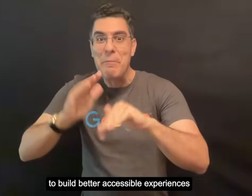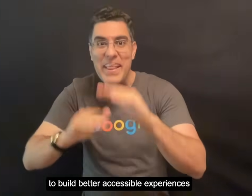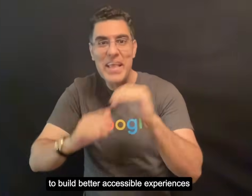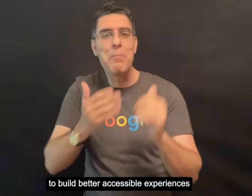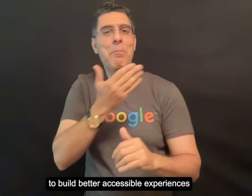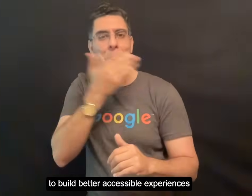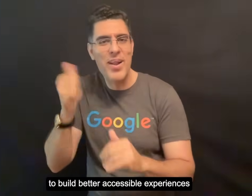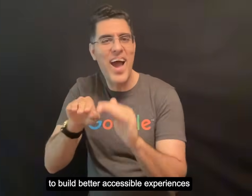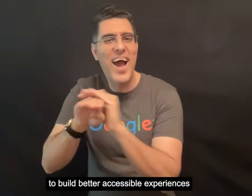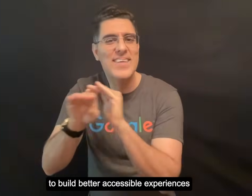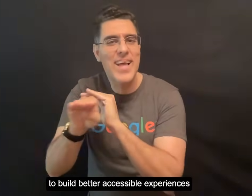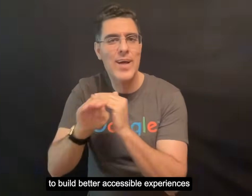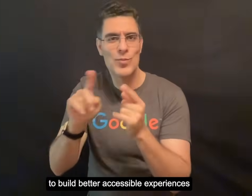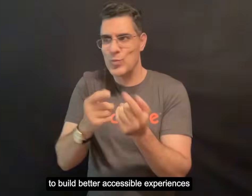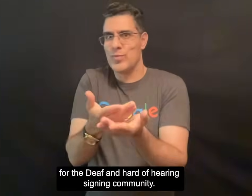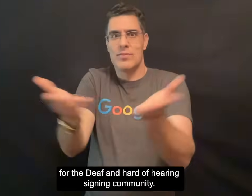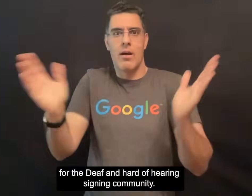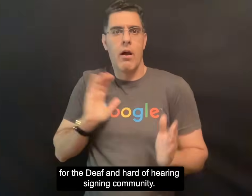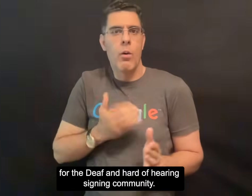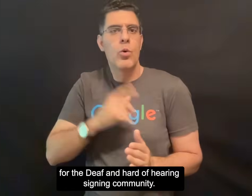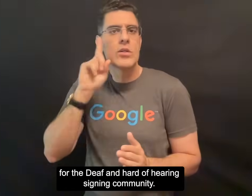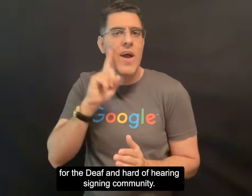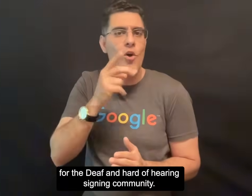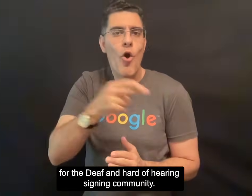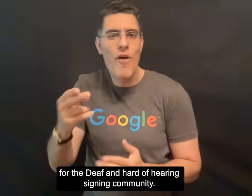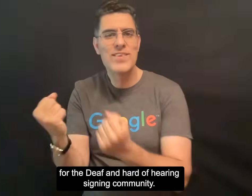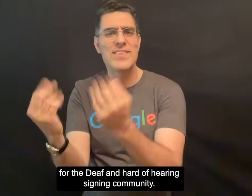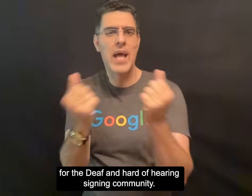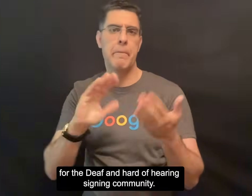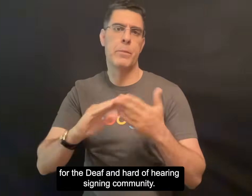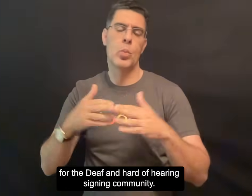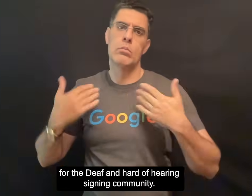to build better accessible experiences for the Deaf and Hard of Hearing signing community.